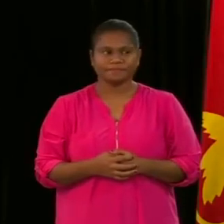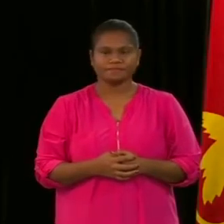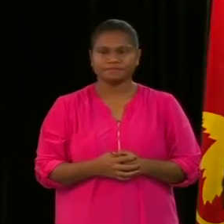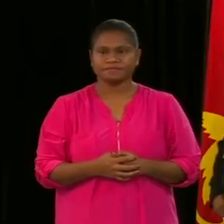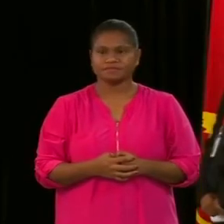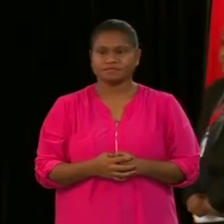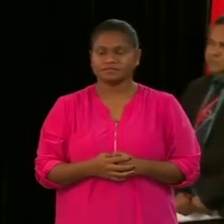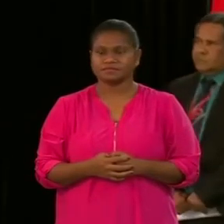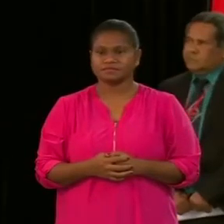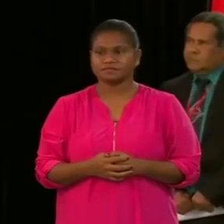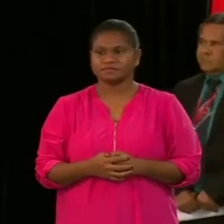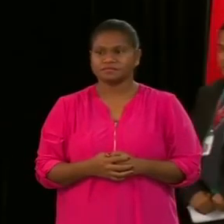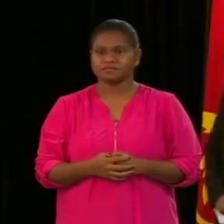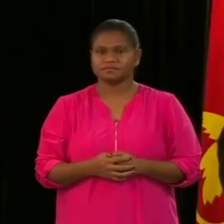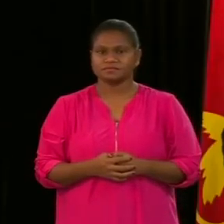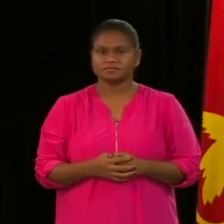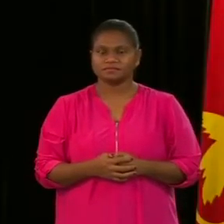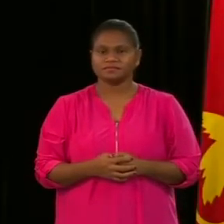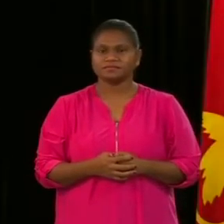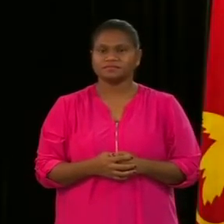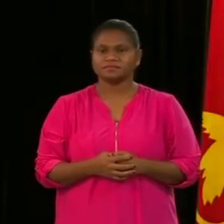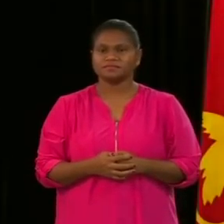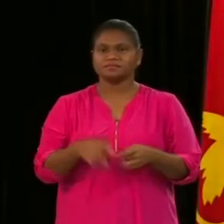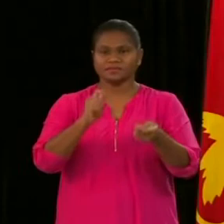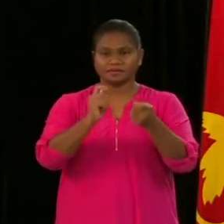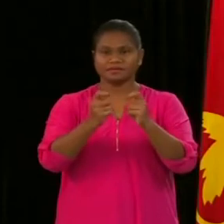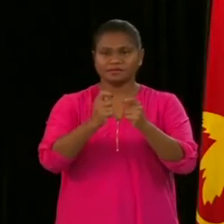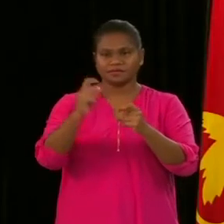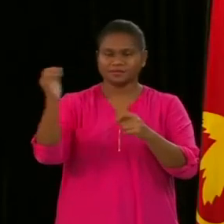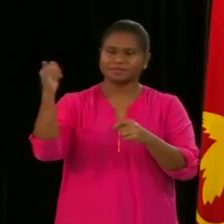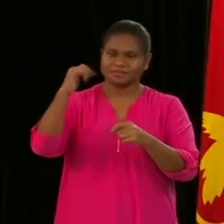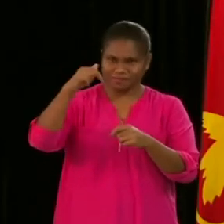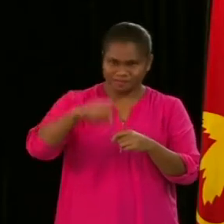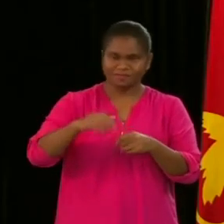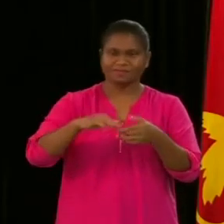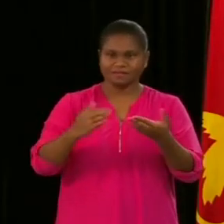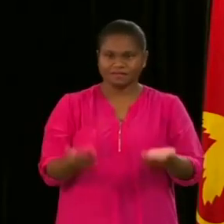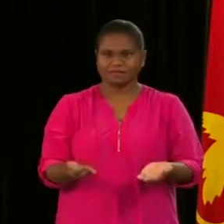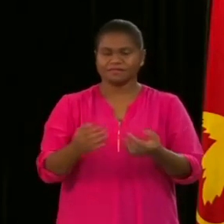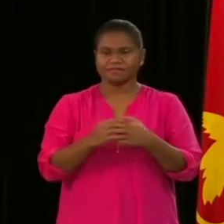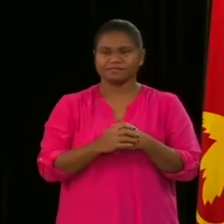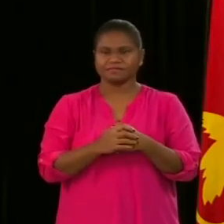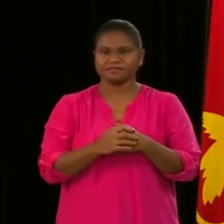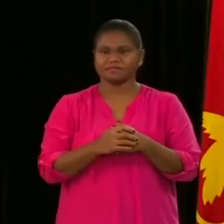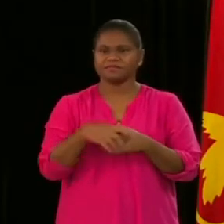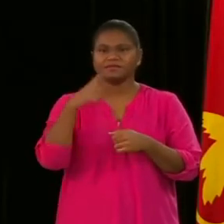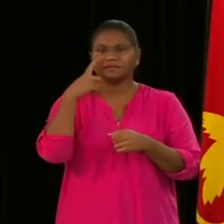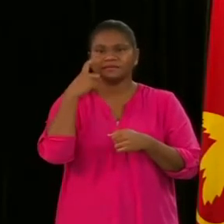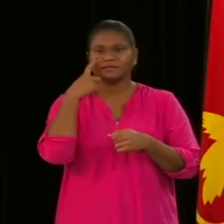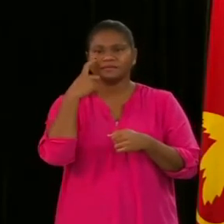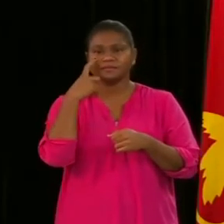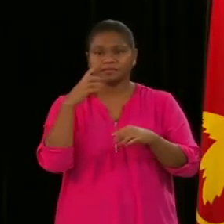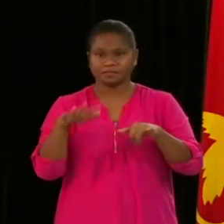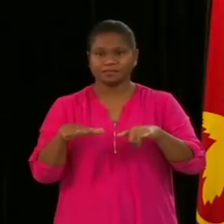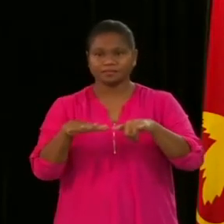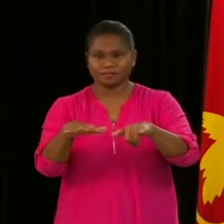Around here in Port Moresby and Lae, the Secretary or the Health Minister can. I can answer that one. The test kits have come in today, and we will get our logistics